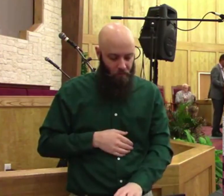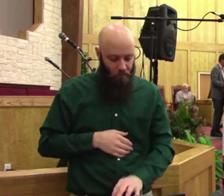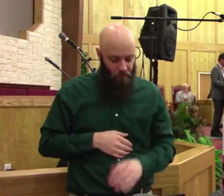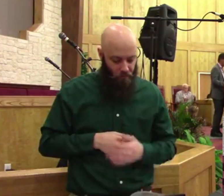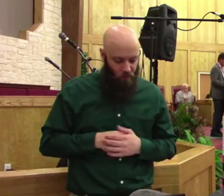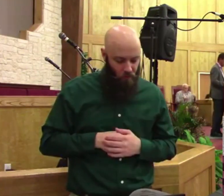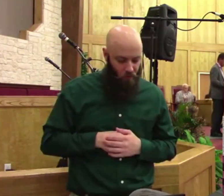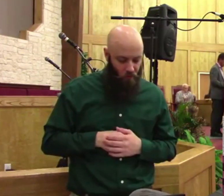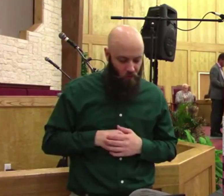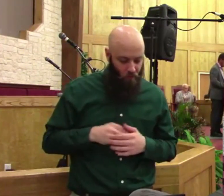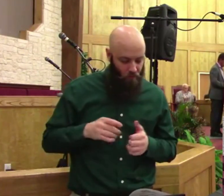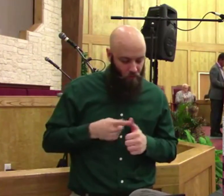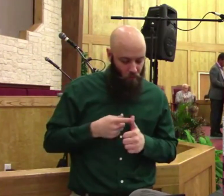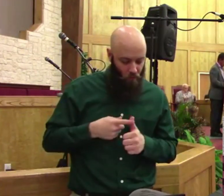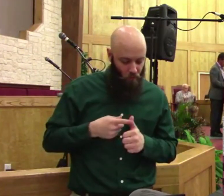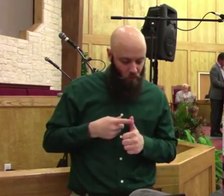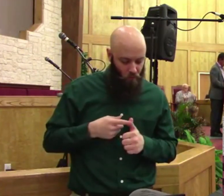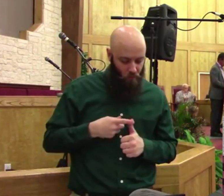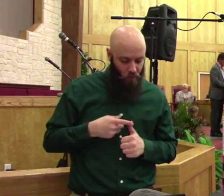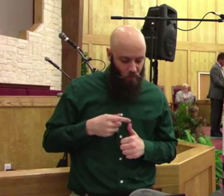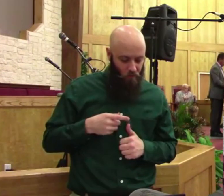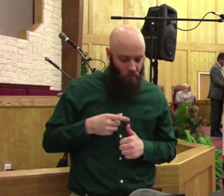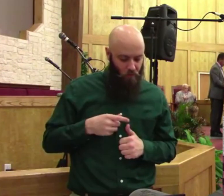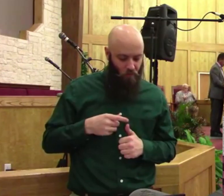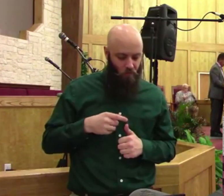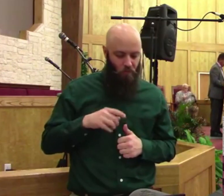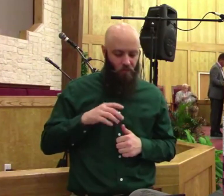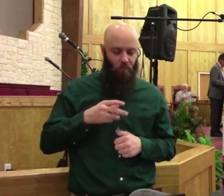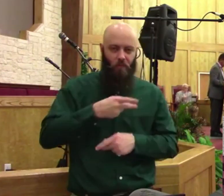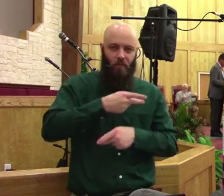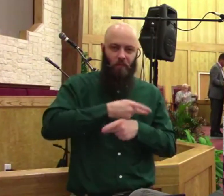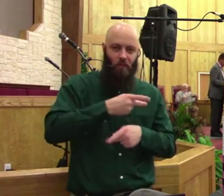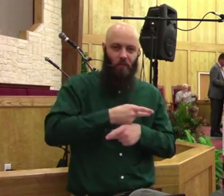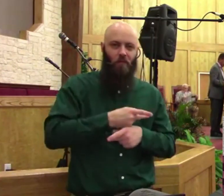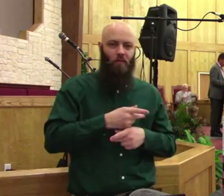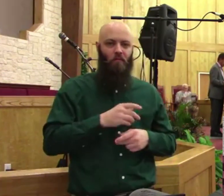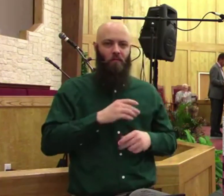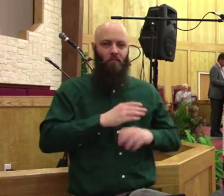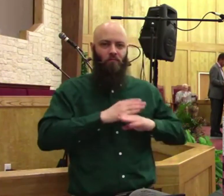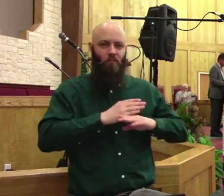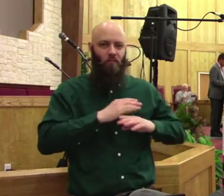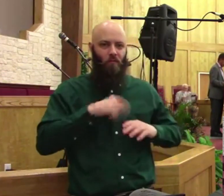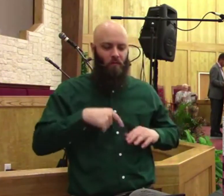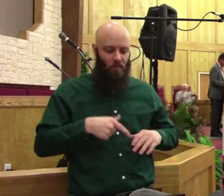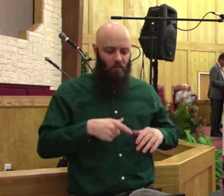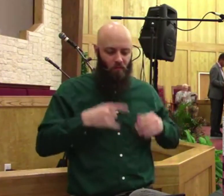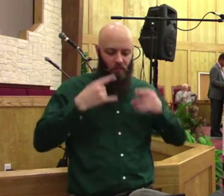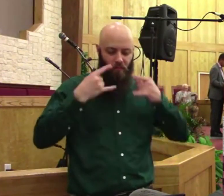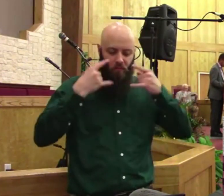First of all, the care and precautions. Let's continue and maintain that